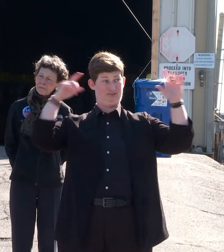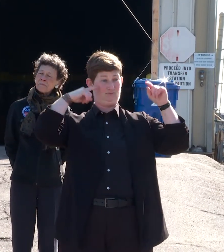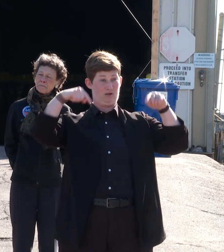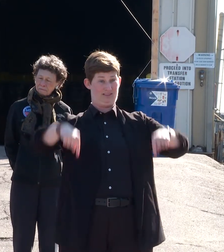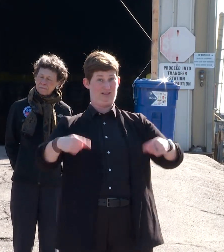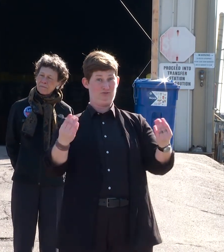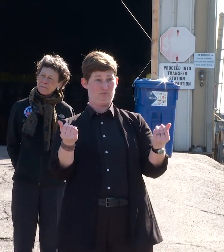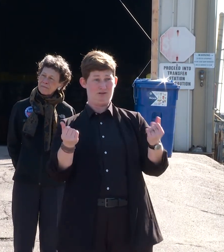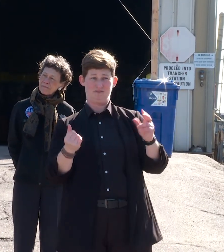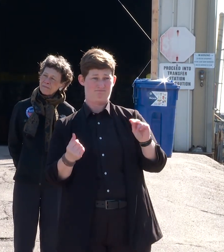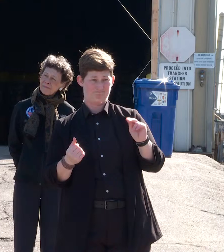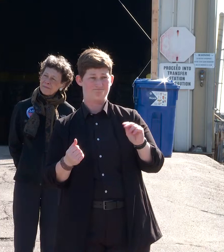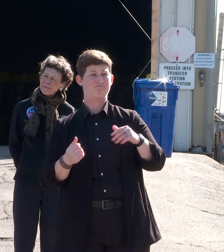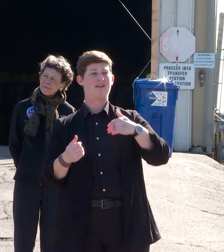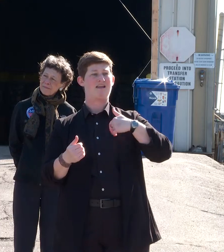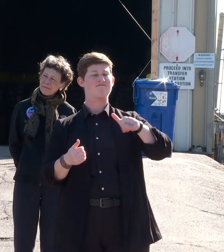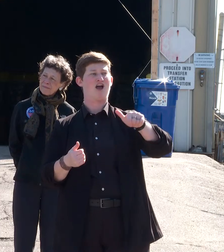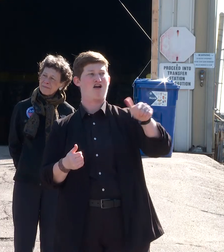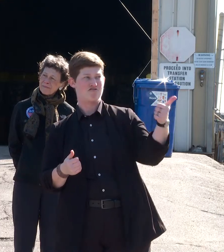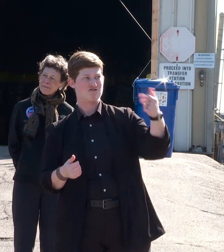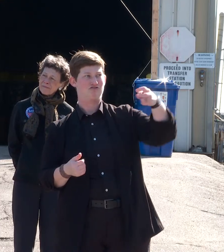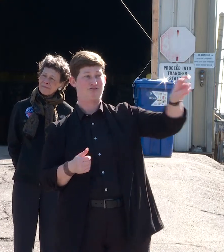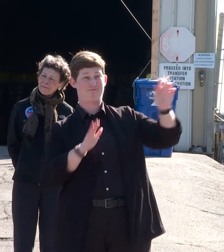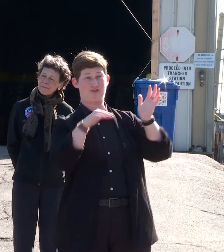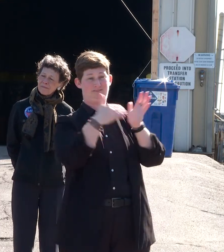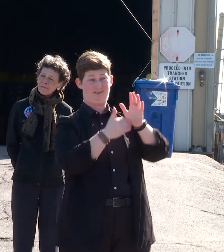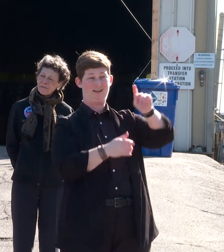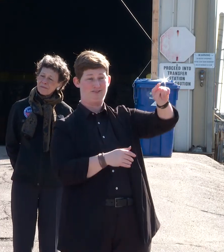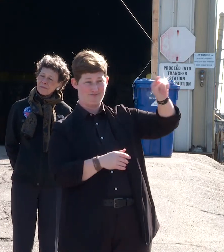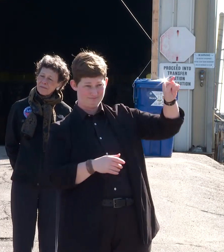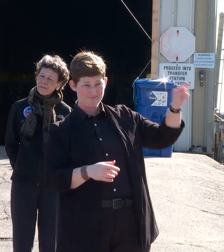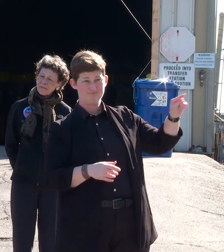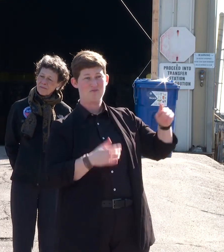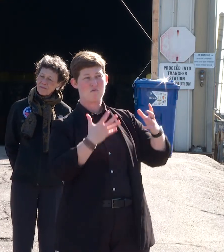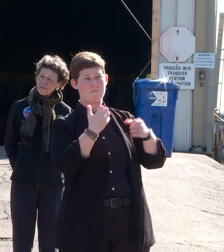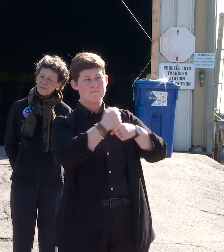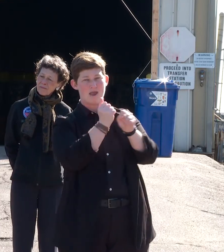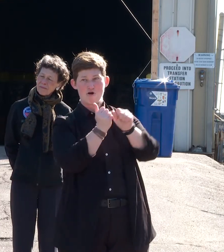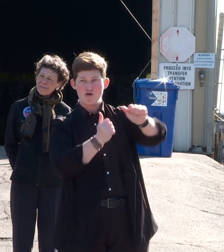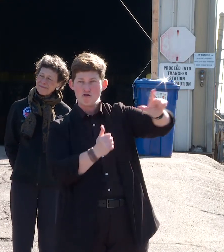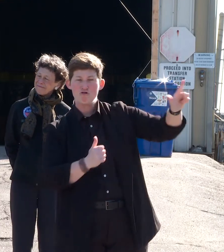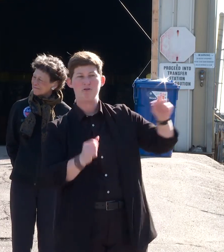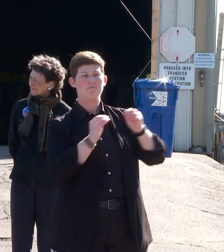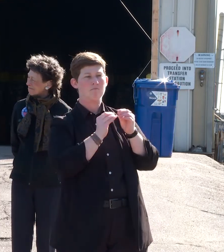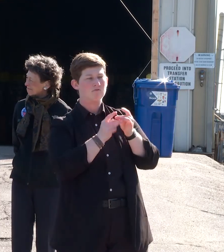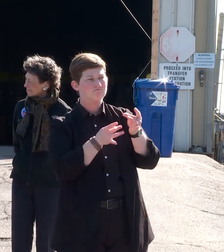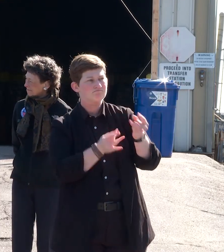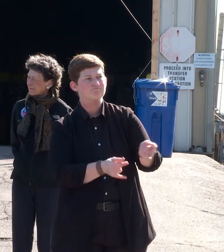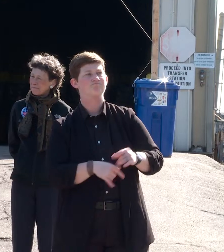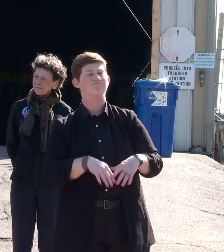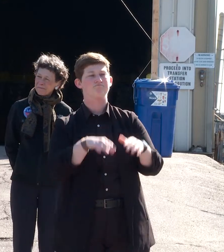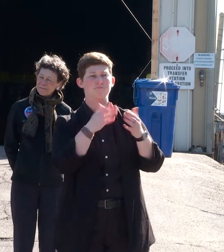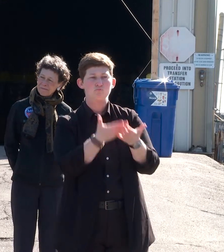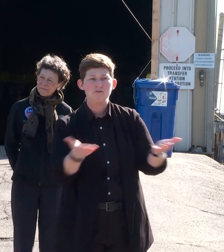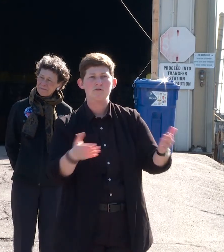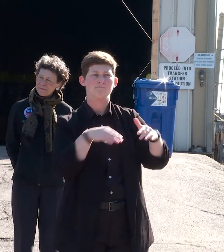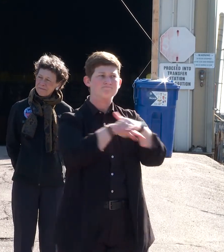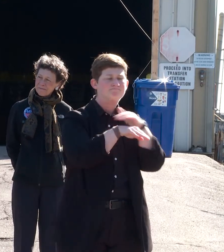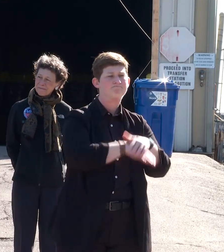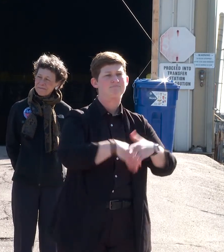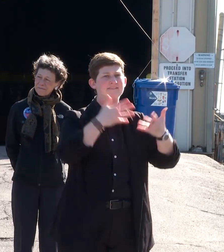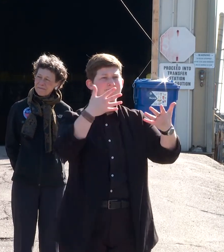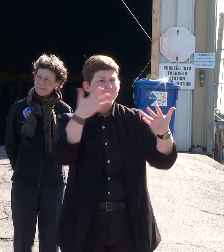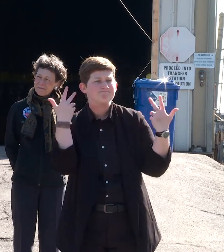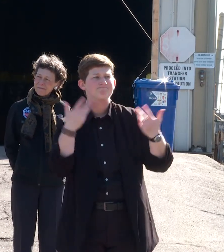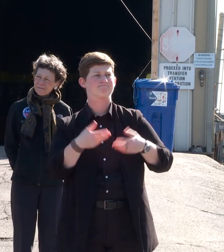Station on trying to make the sites more resource recovery friendly, and the